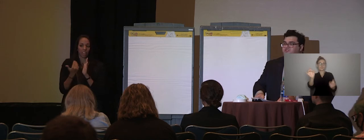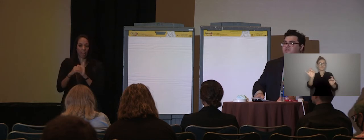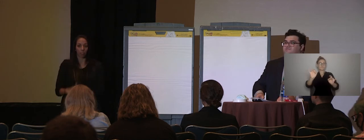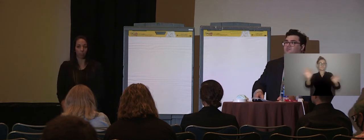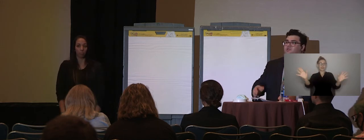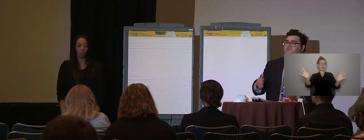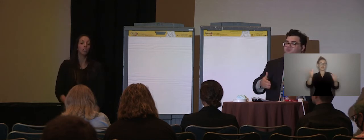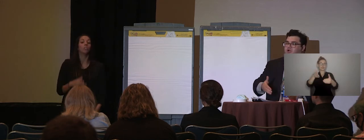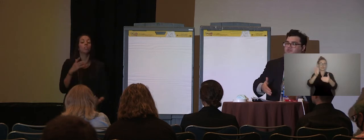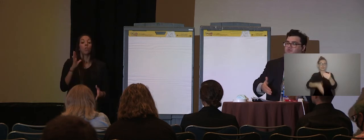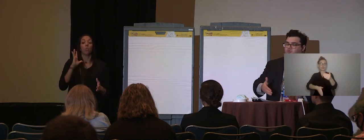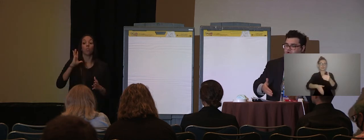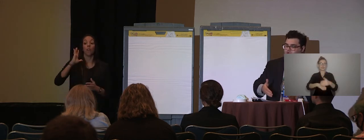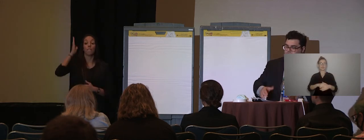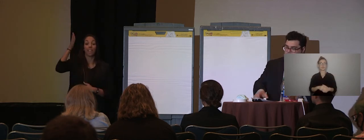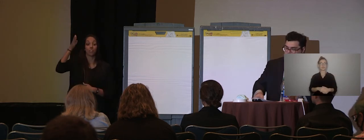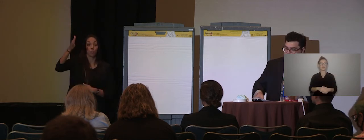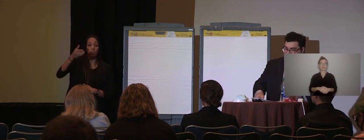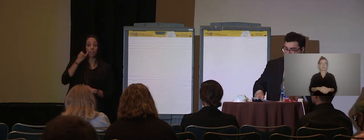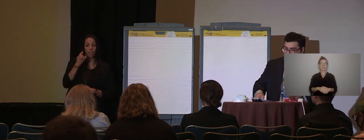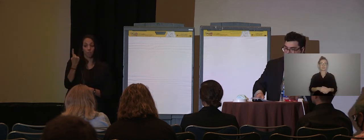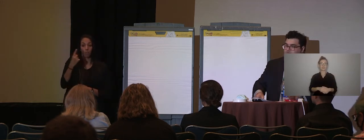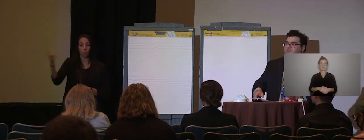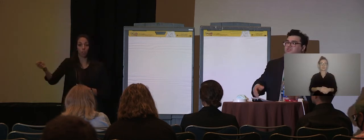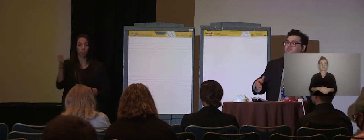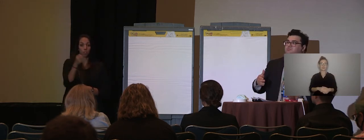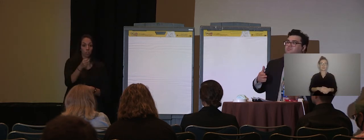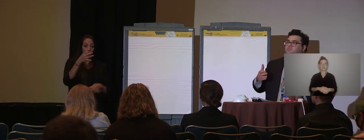And eventually, if someone is brought into court,